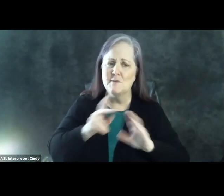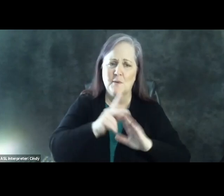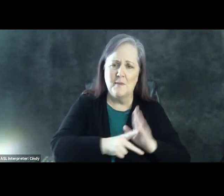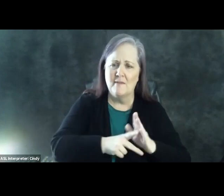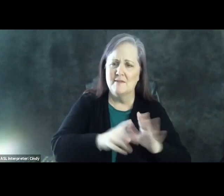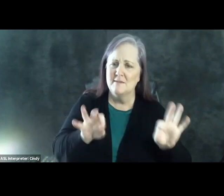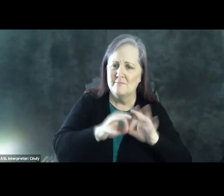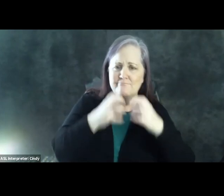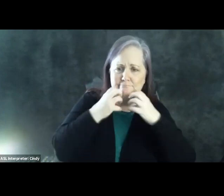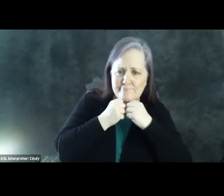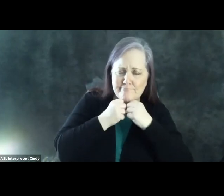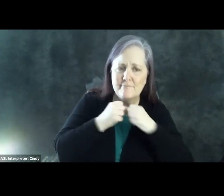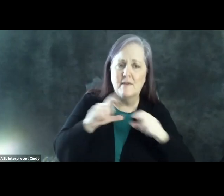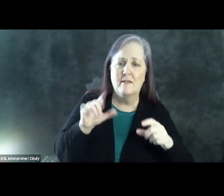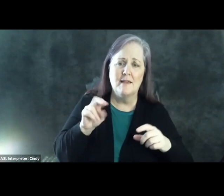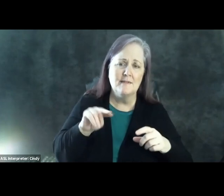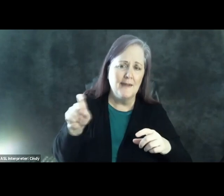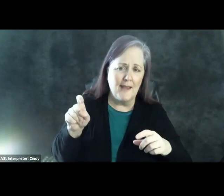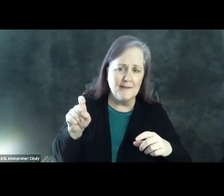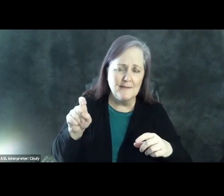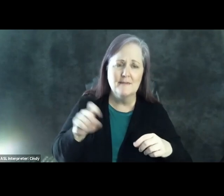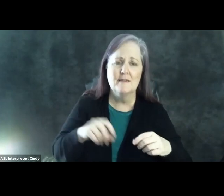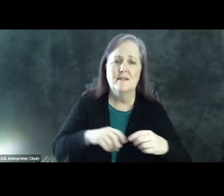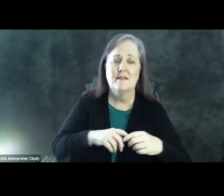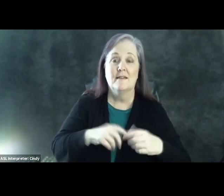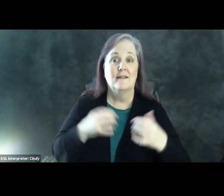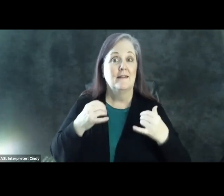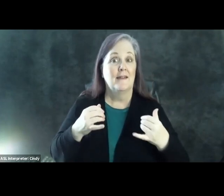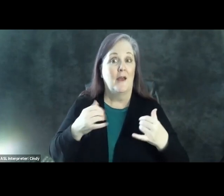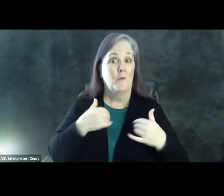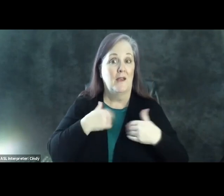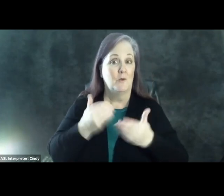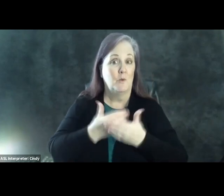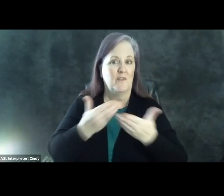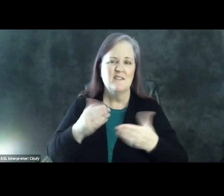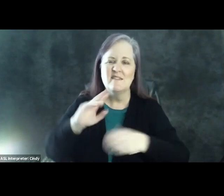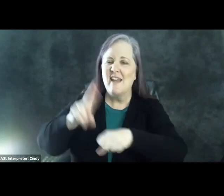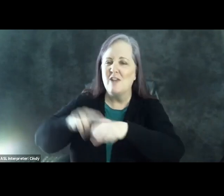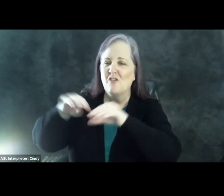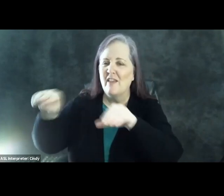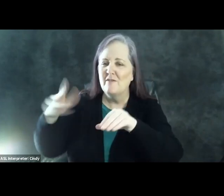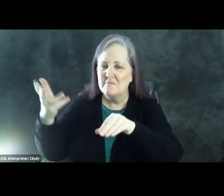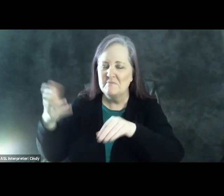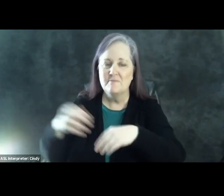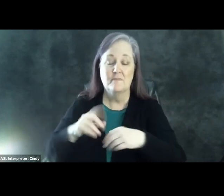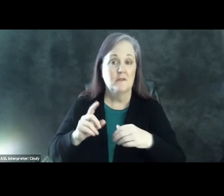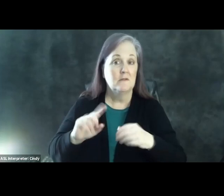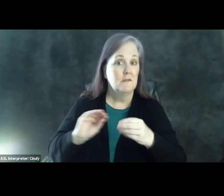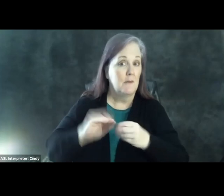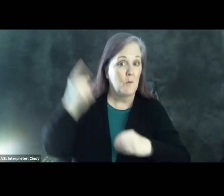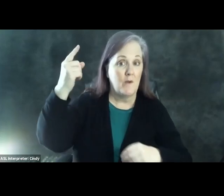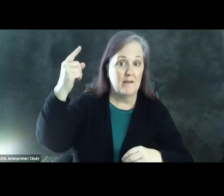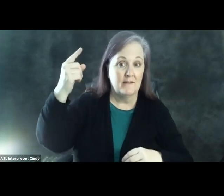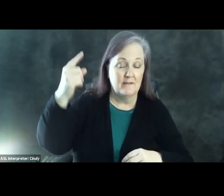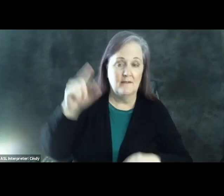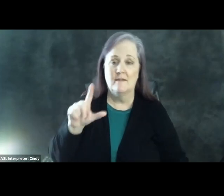voters at the national level. So here we have some new things to talk about. By far, the number one issue for Latinx